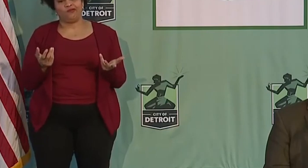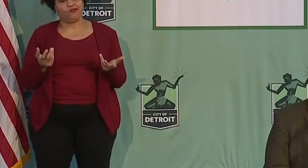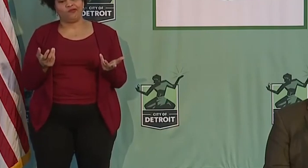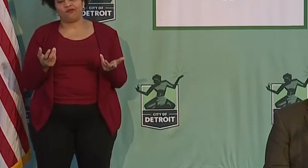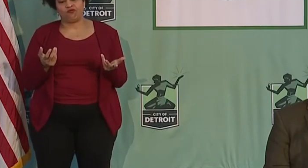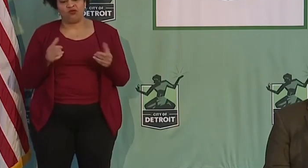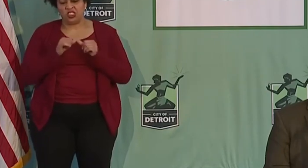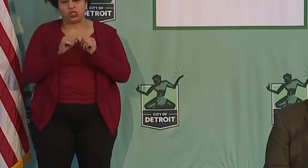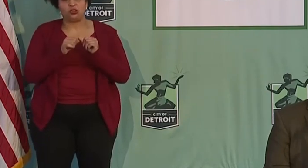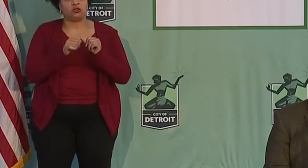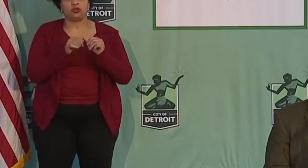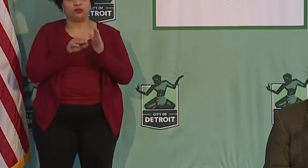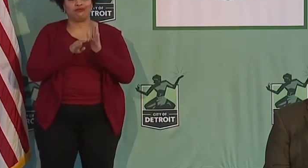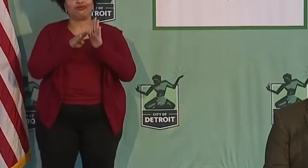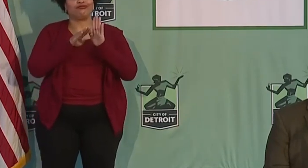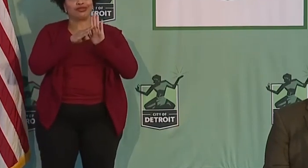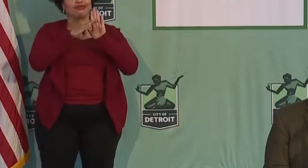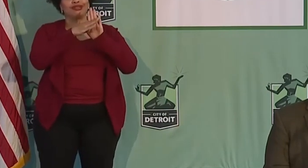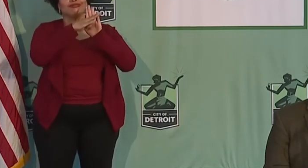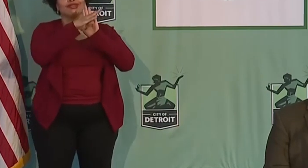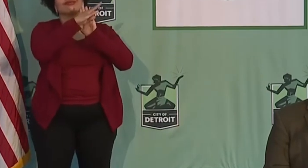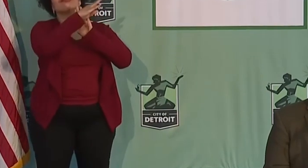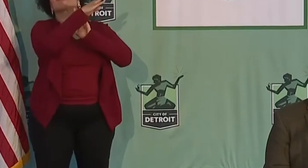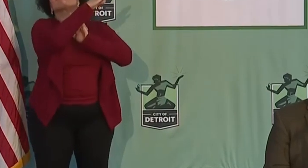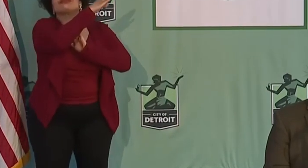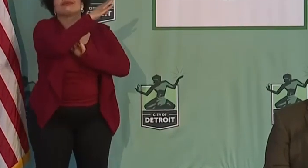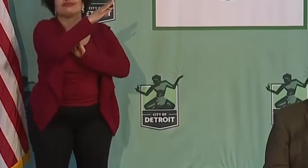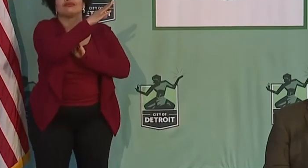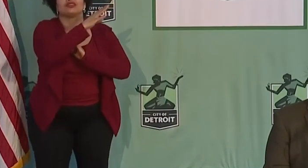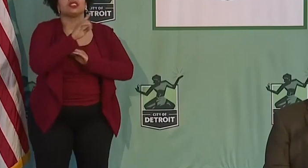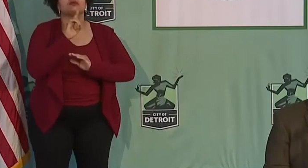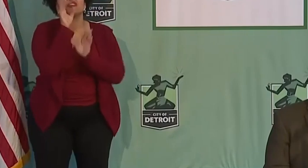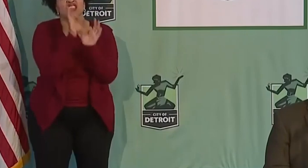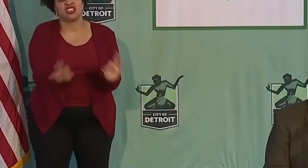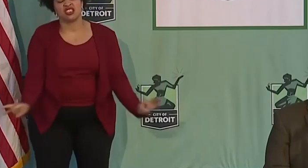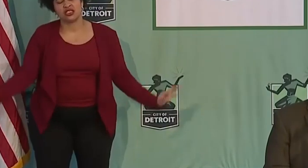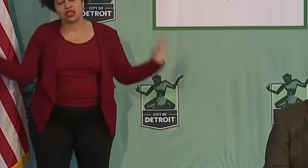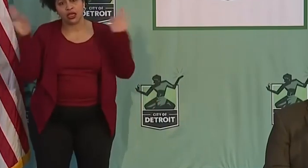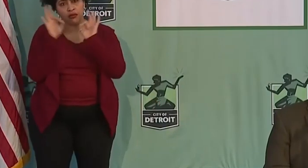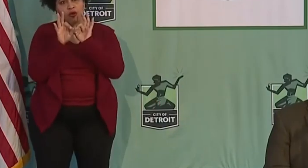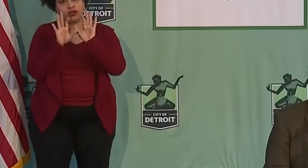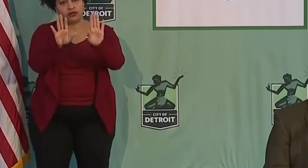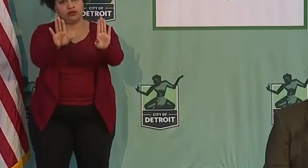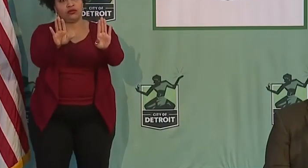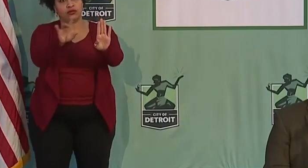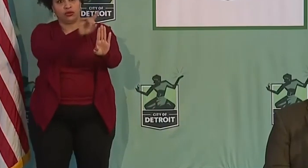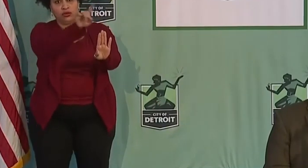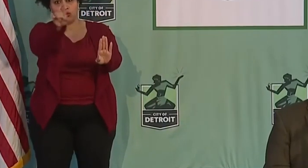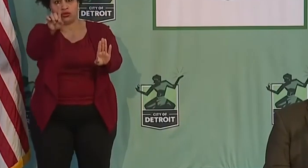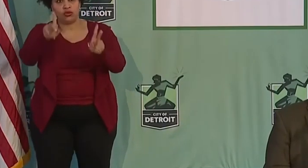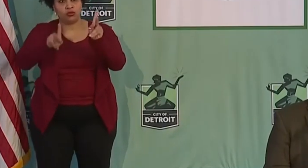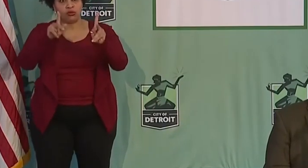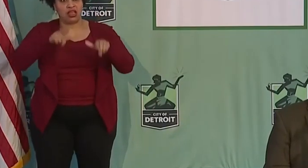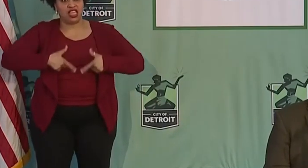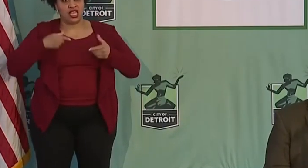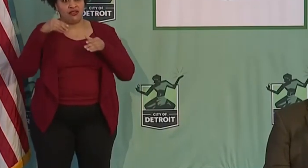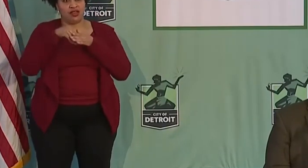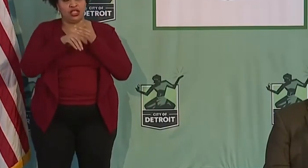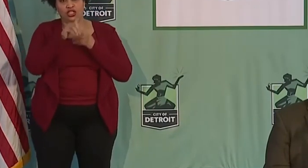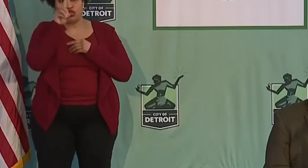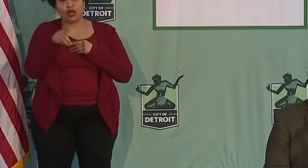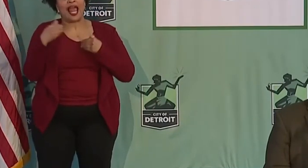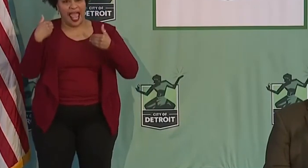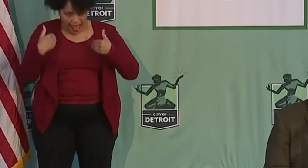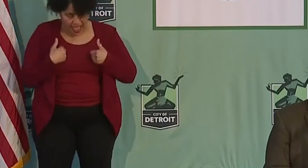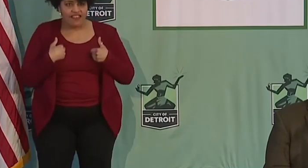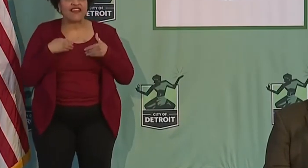more difficult direction. It is critical that every single Detroiter have access to the tests.